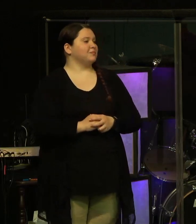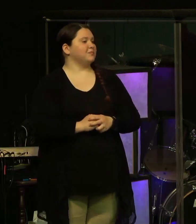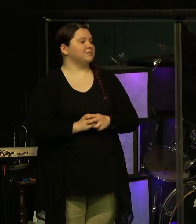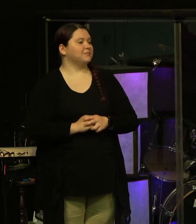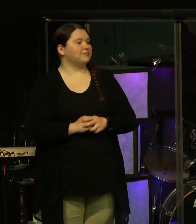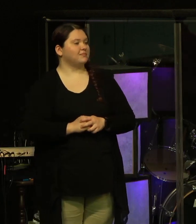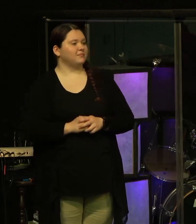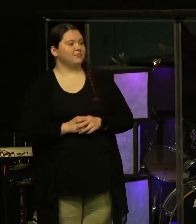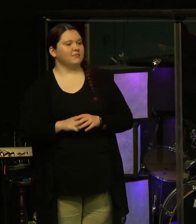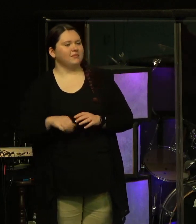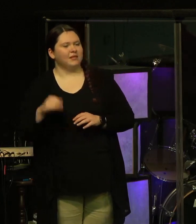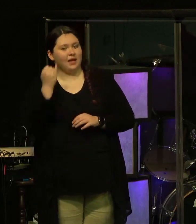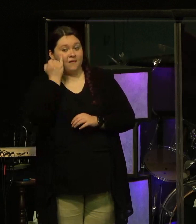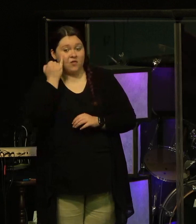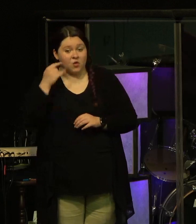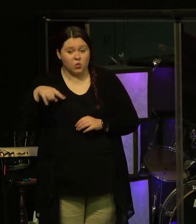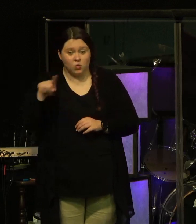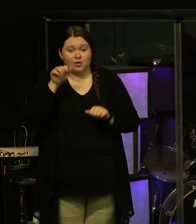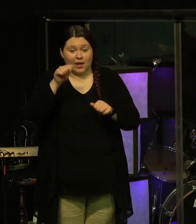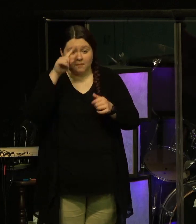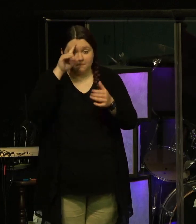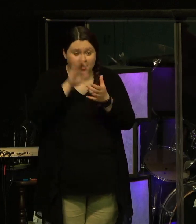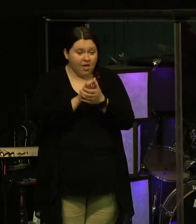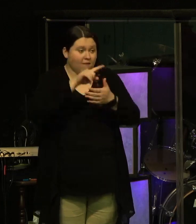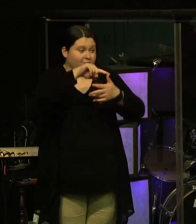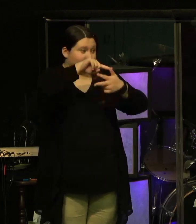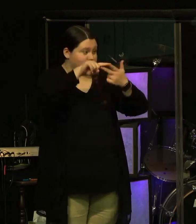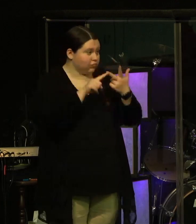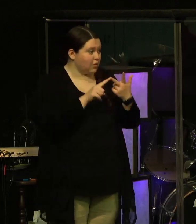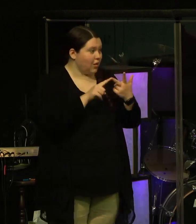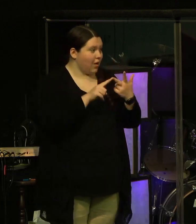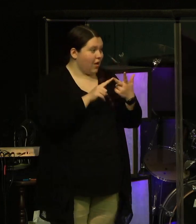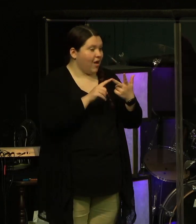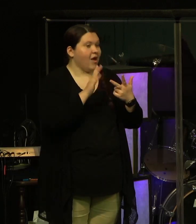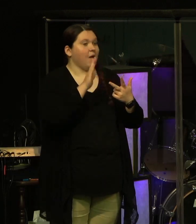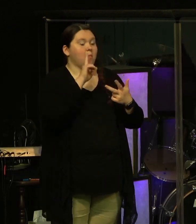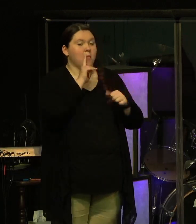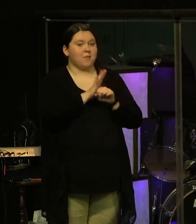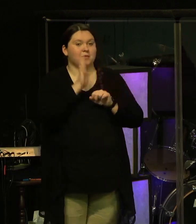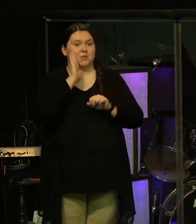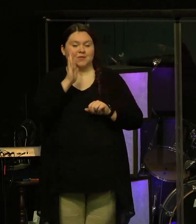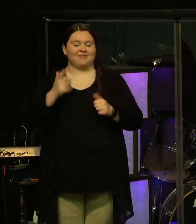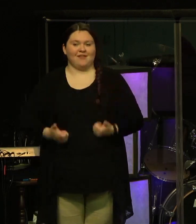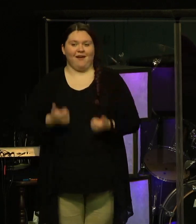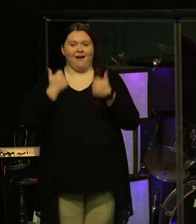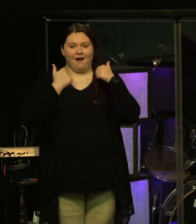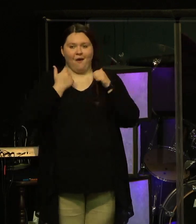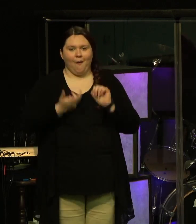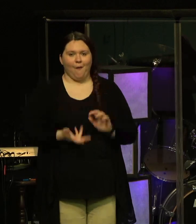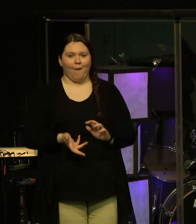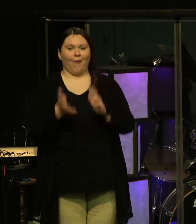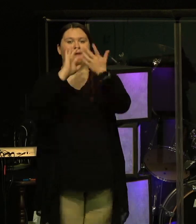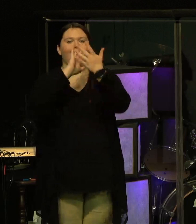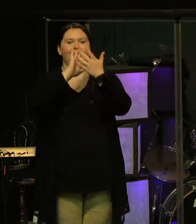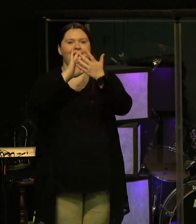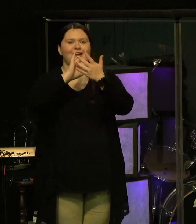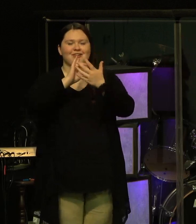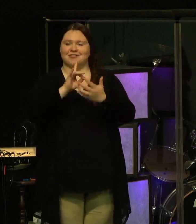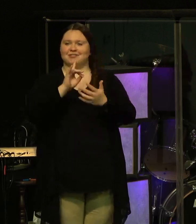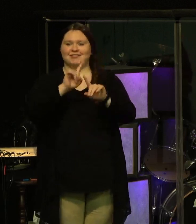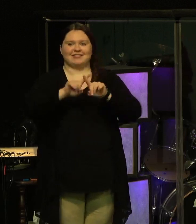If you would just believe those three things right there, it would turn your life upside down. It would make all the